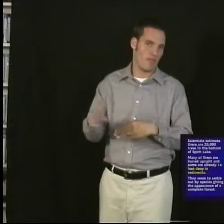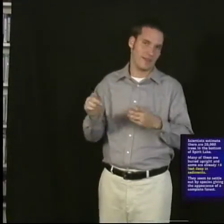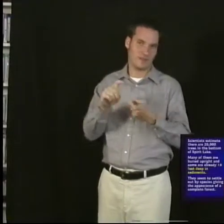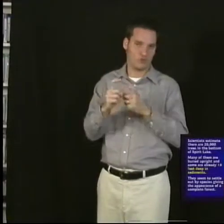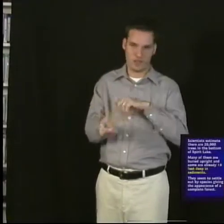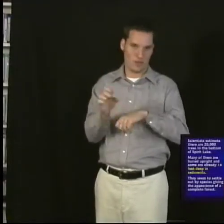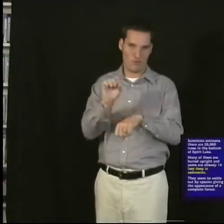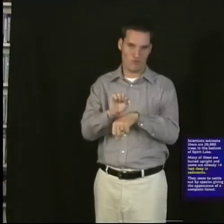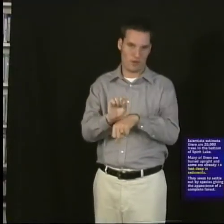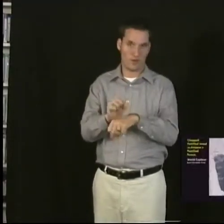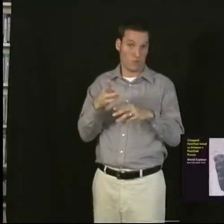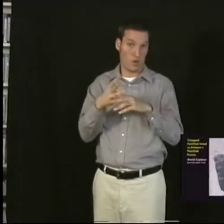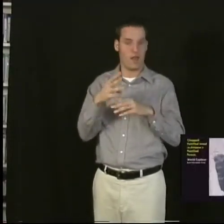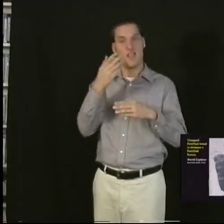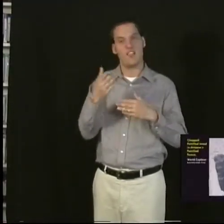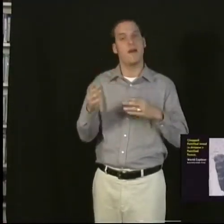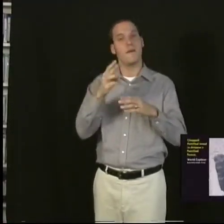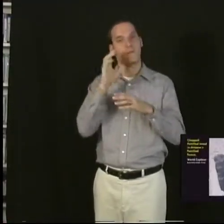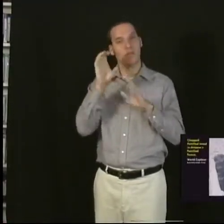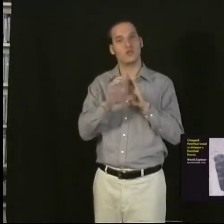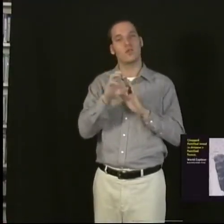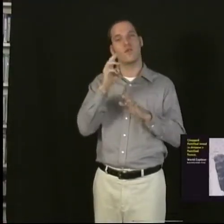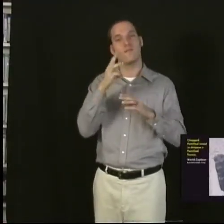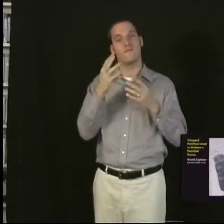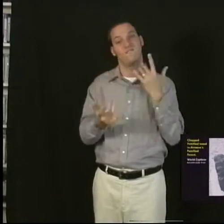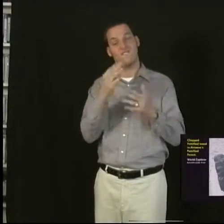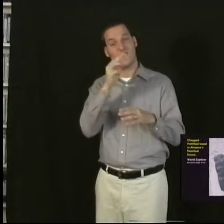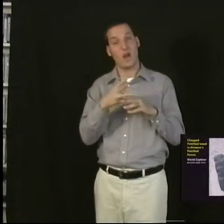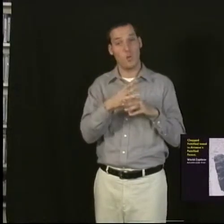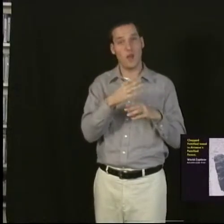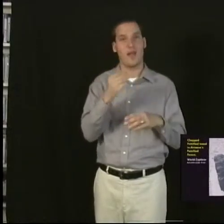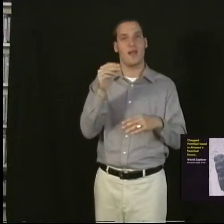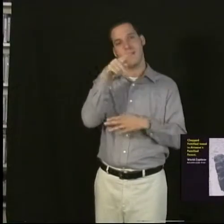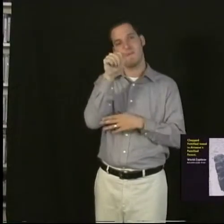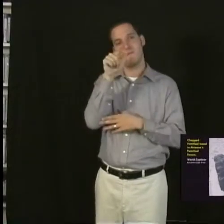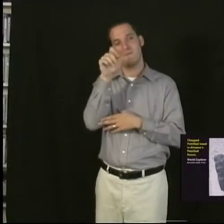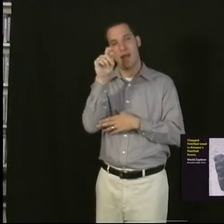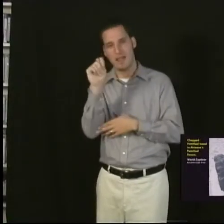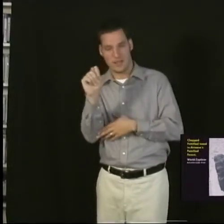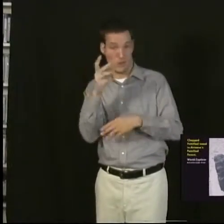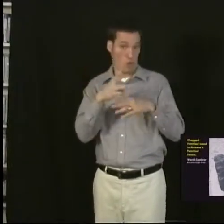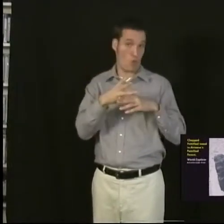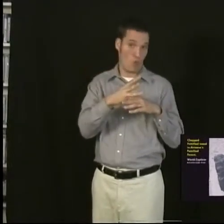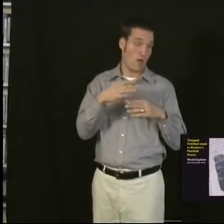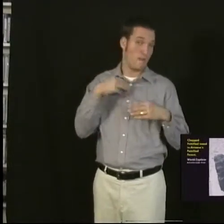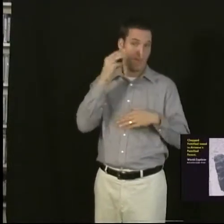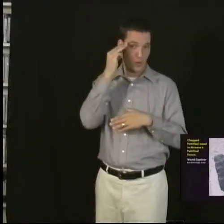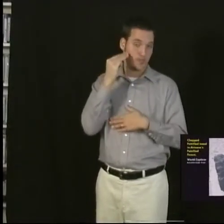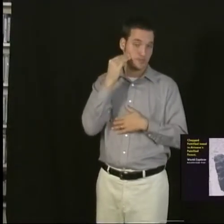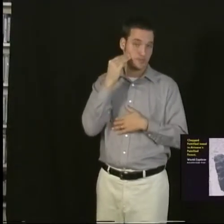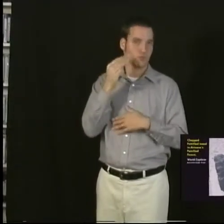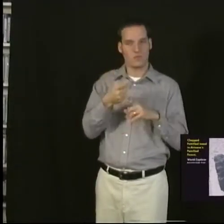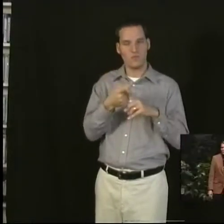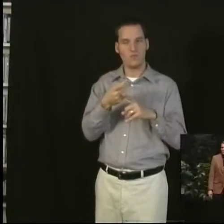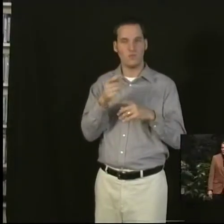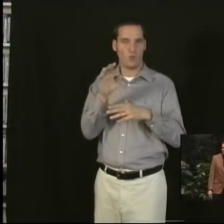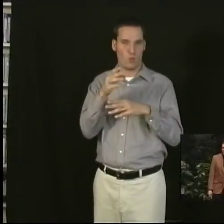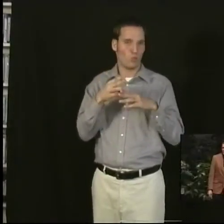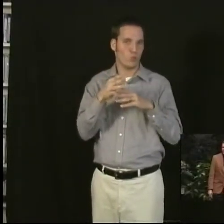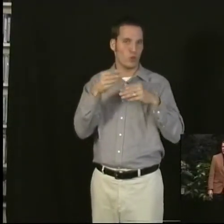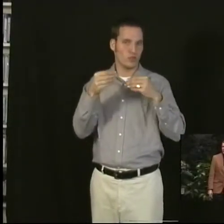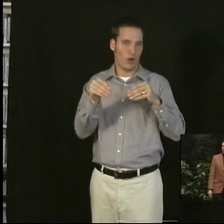petrify. Here's a piece of petrified firewood. I've got a piece of petrified pallet in our museum from a pallet shop that cut pieces of